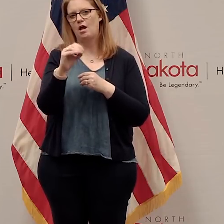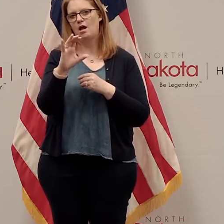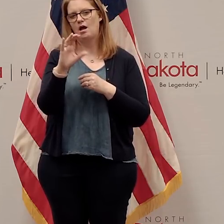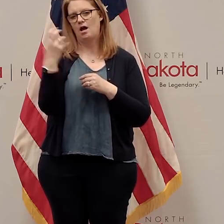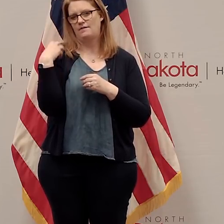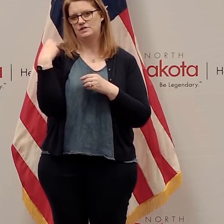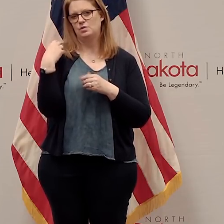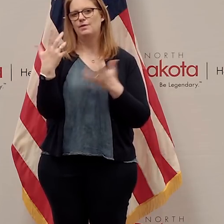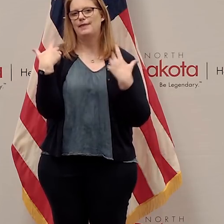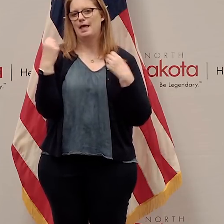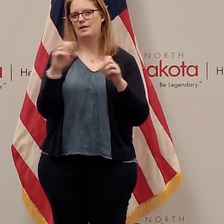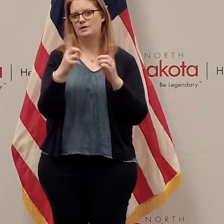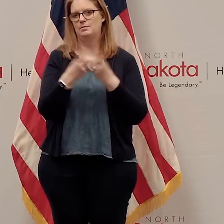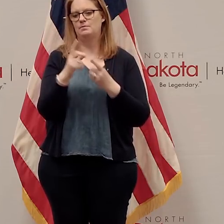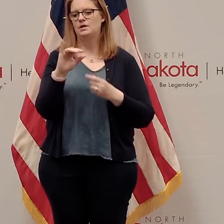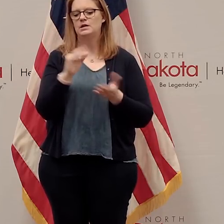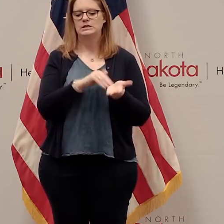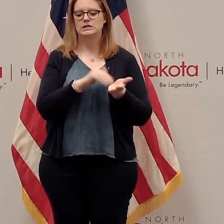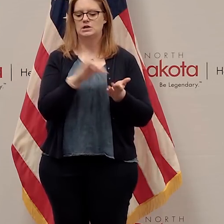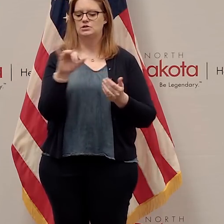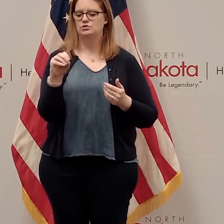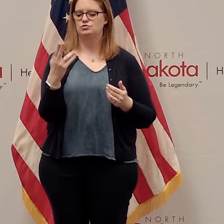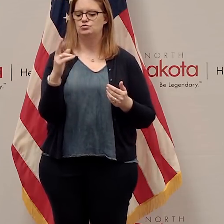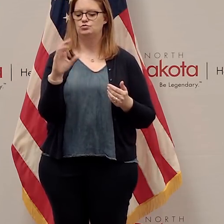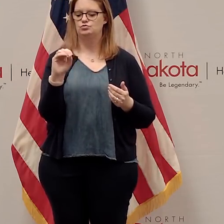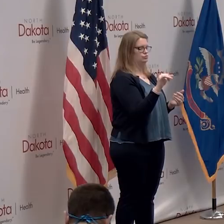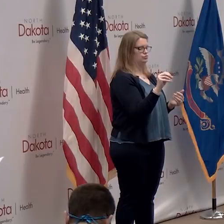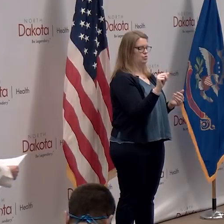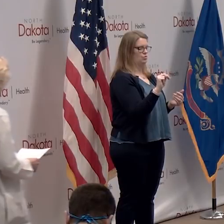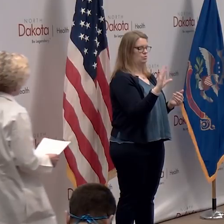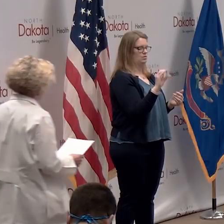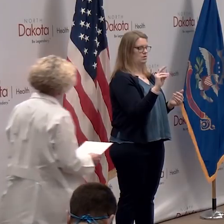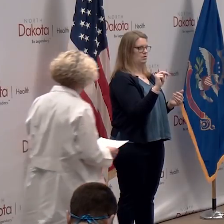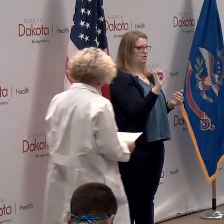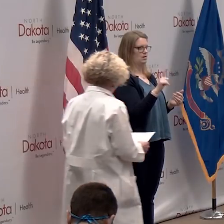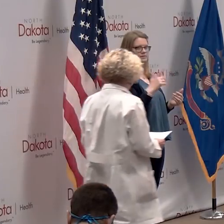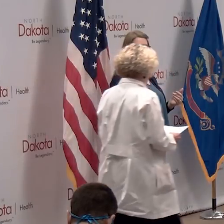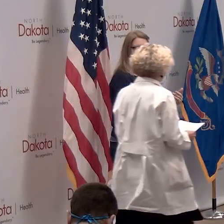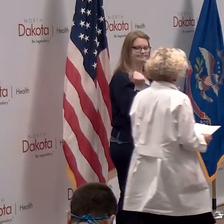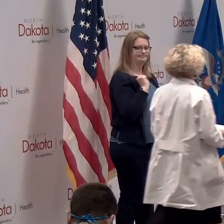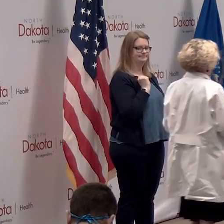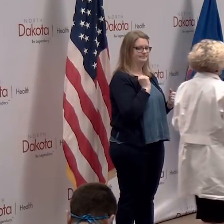great job. Dr. Joan Connell. Thank you, Dr. Connell, for being here.